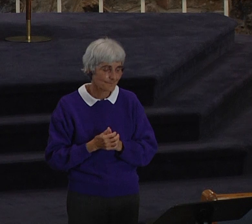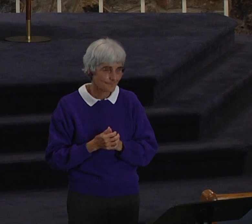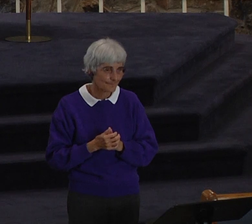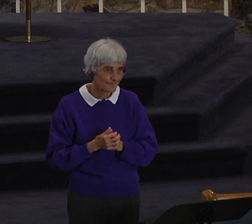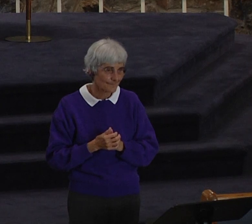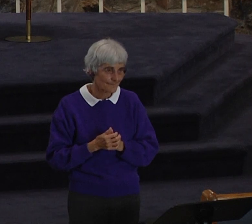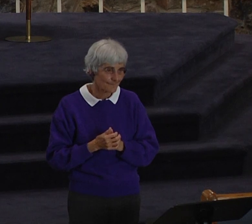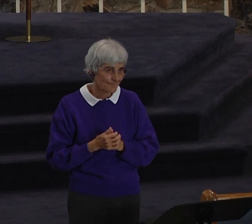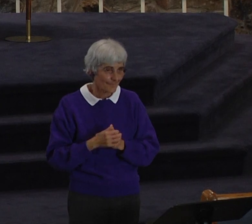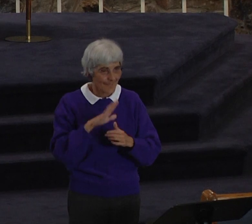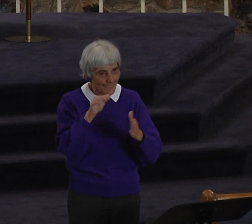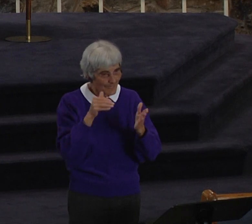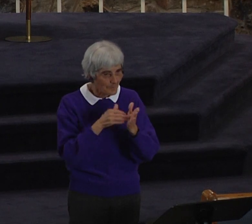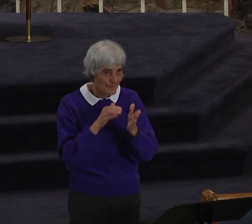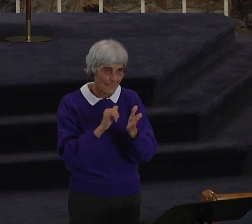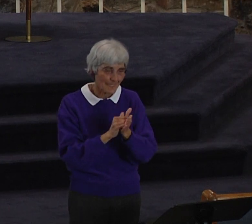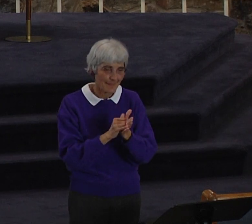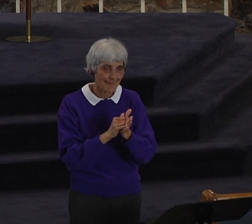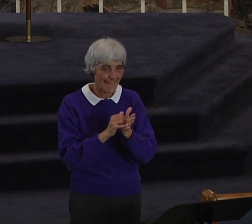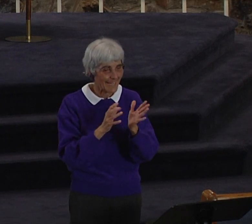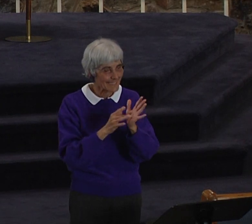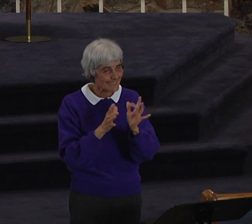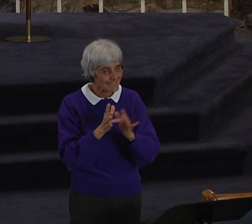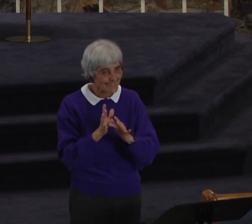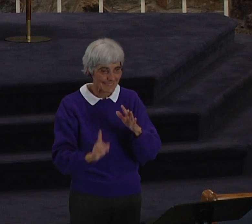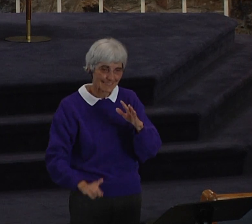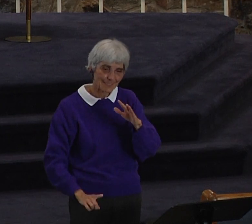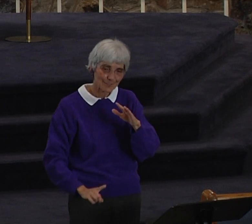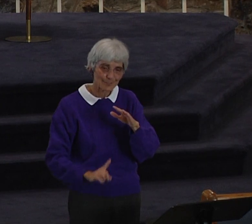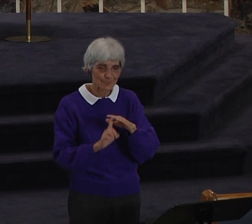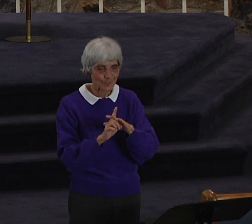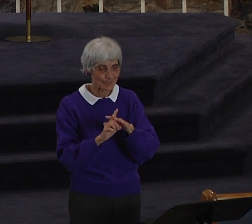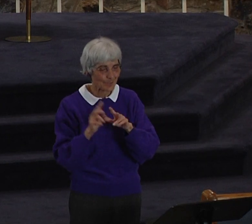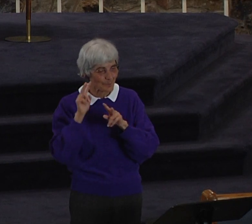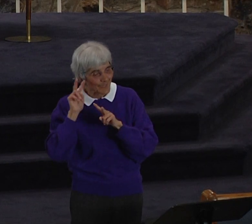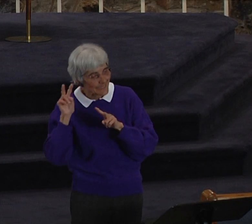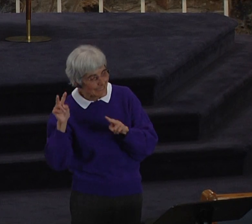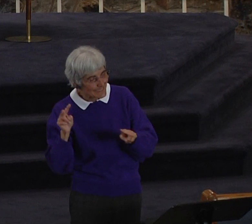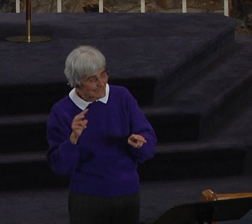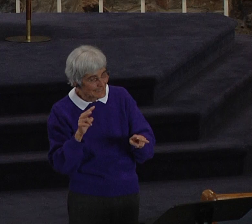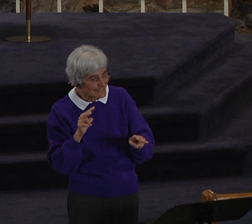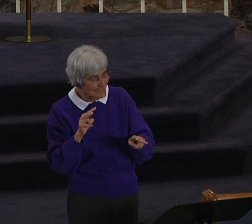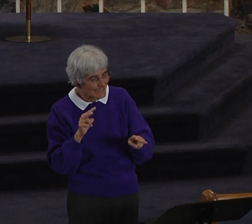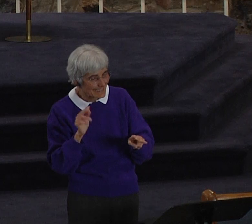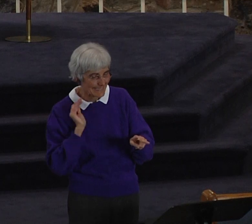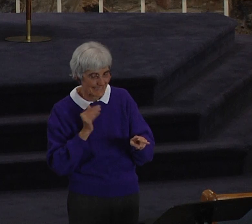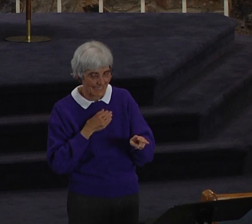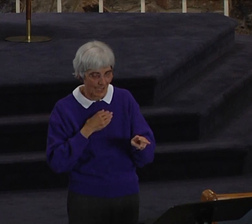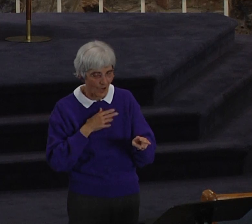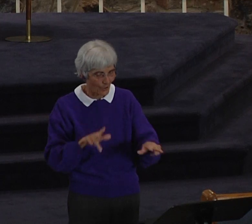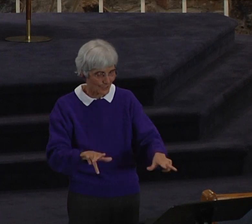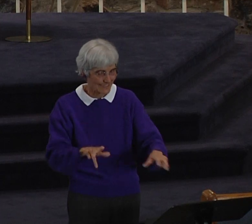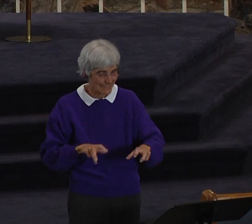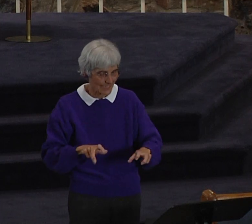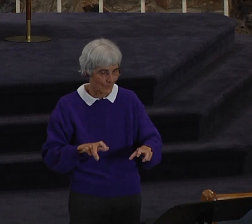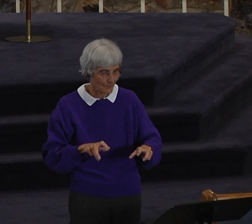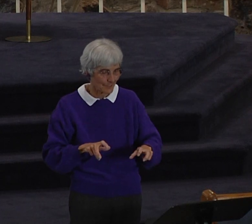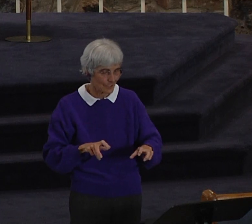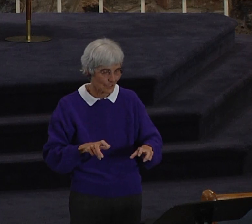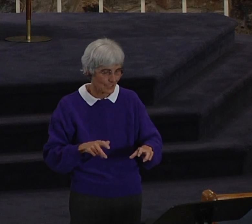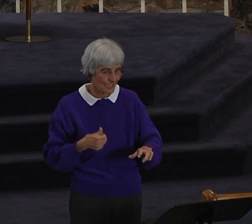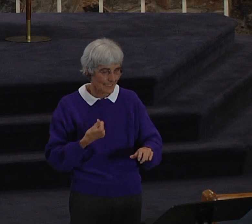And in the middle of that, Jesus sees our self-centeredness